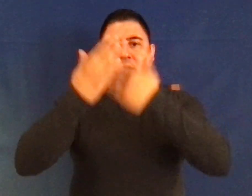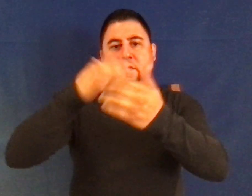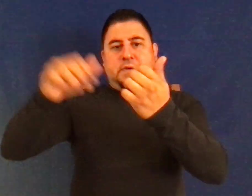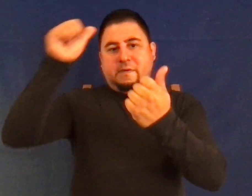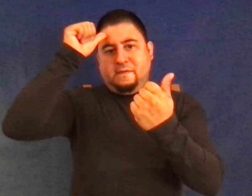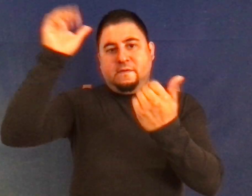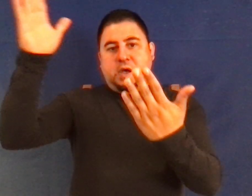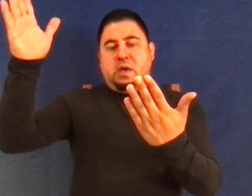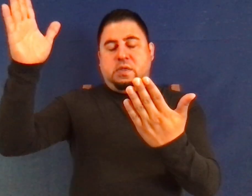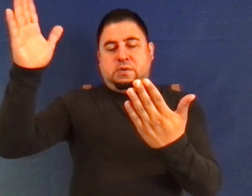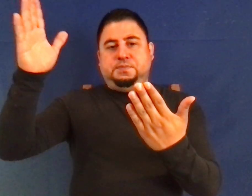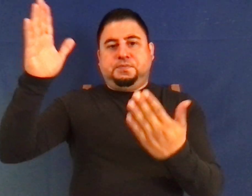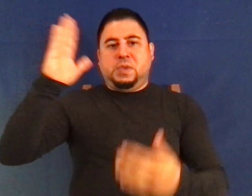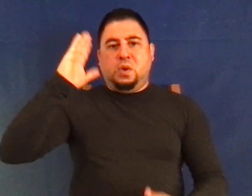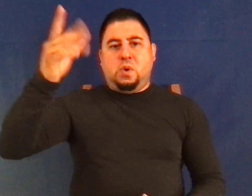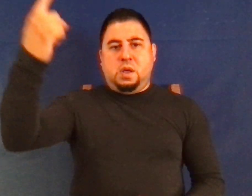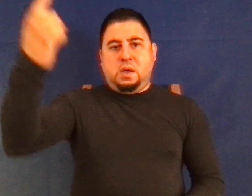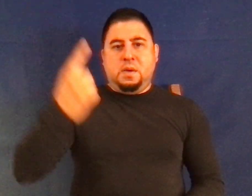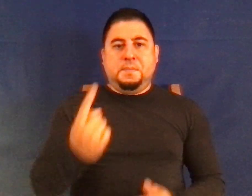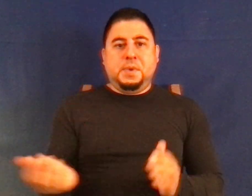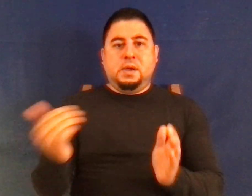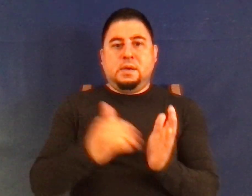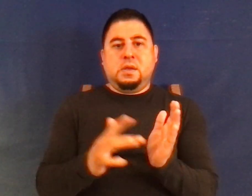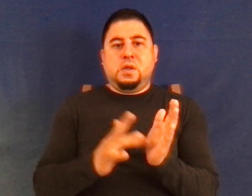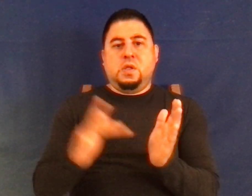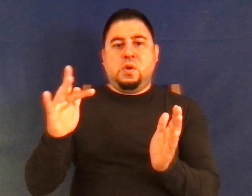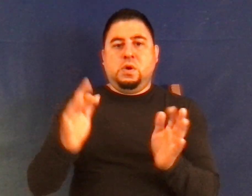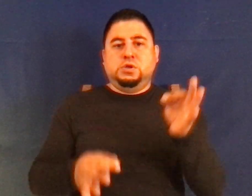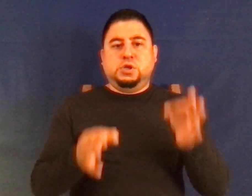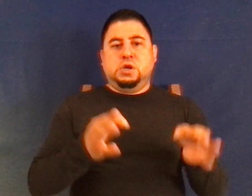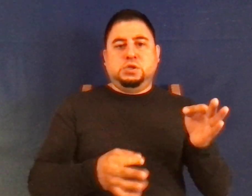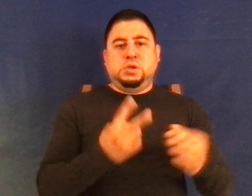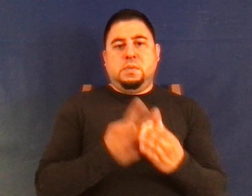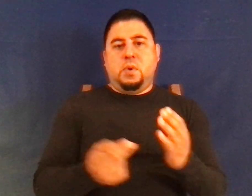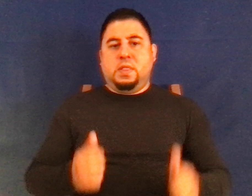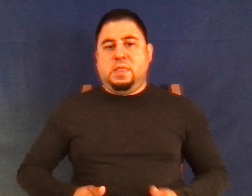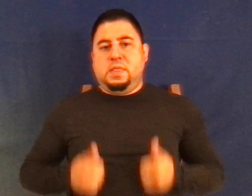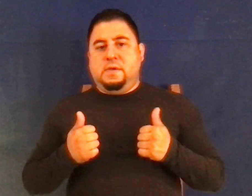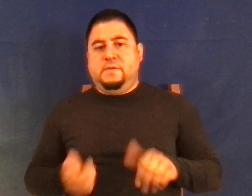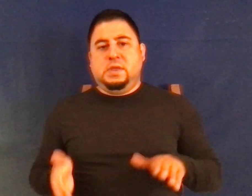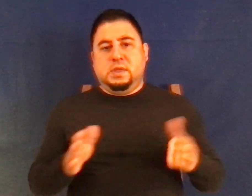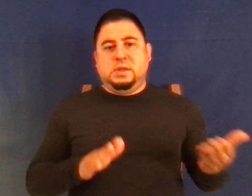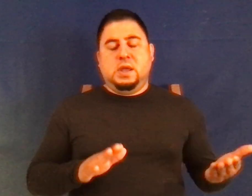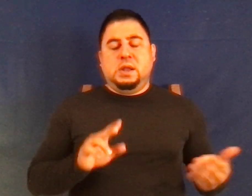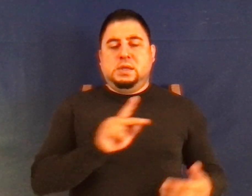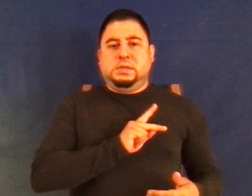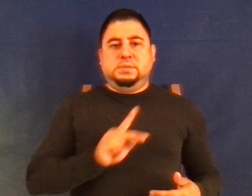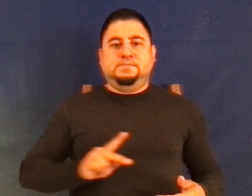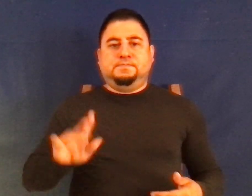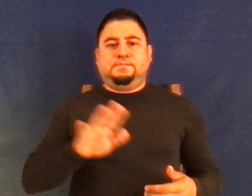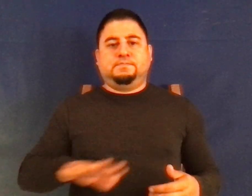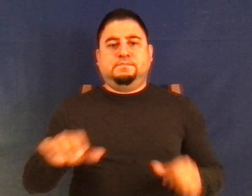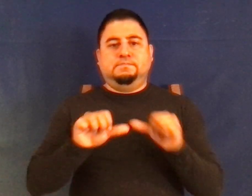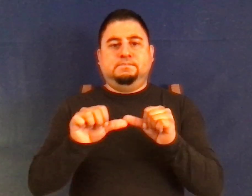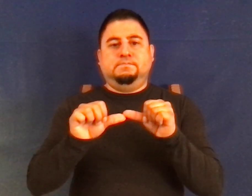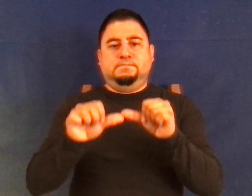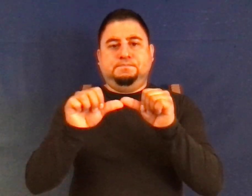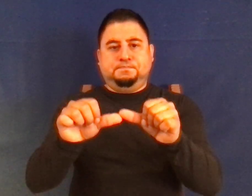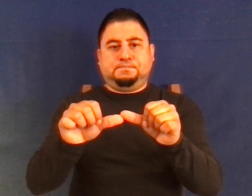the Father. He will come again in glory to judge the living and the dead, and his kingdom will have no end.